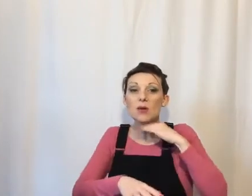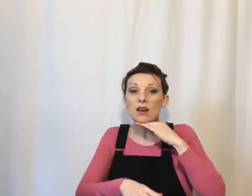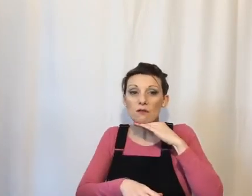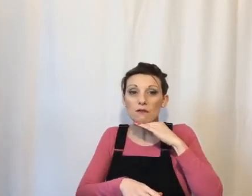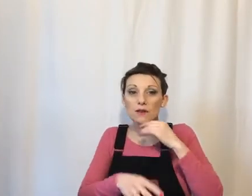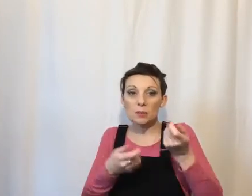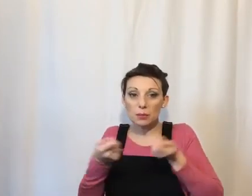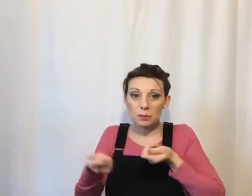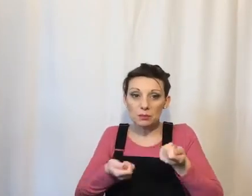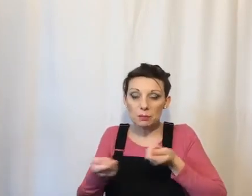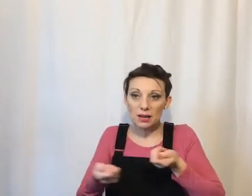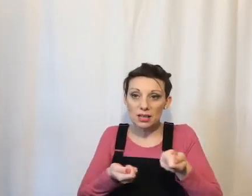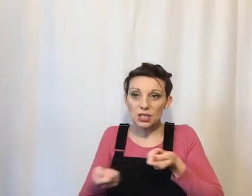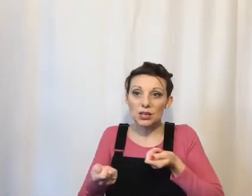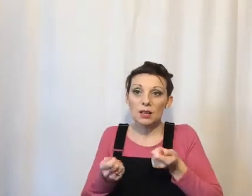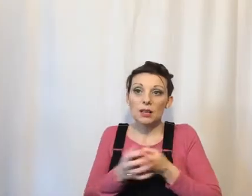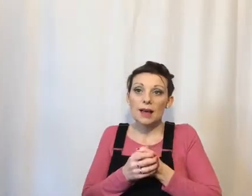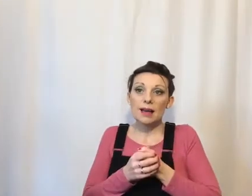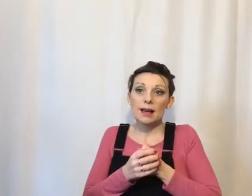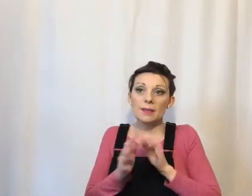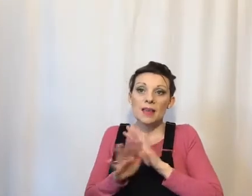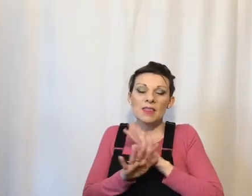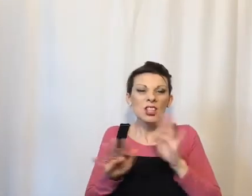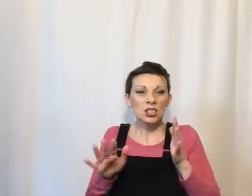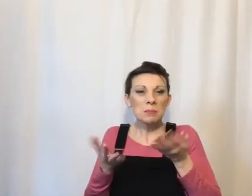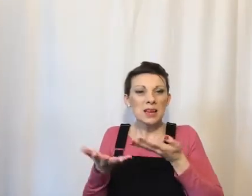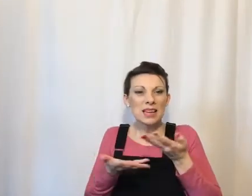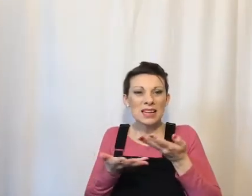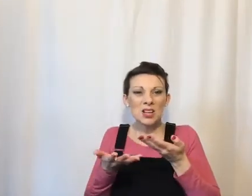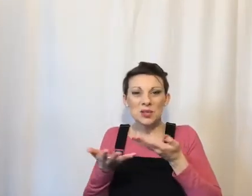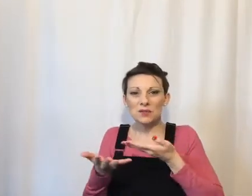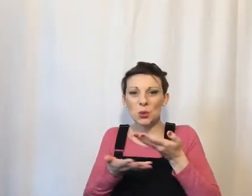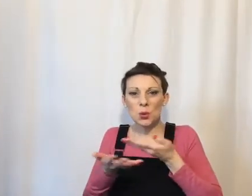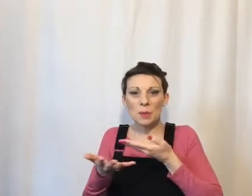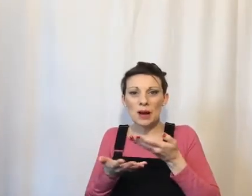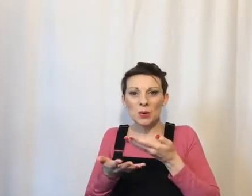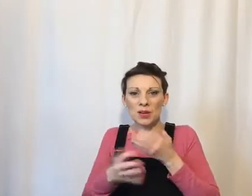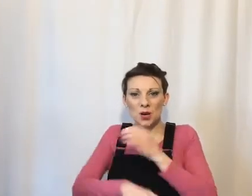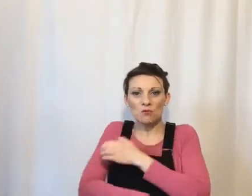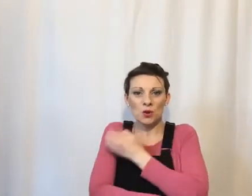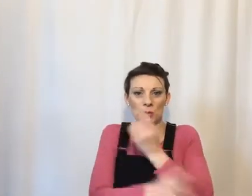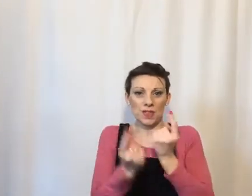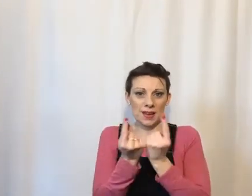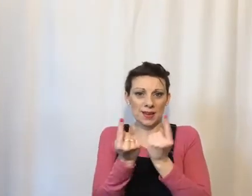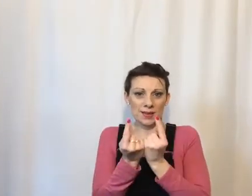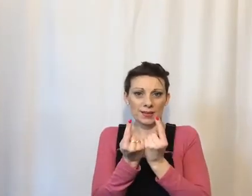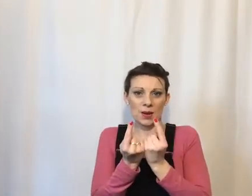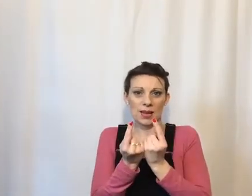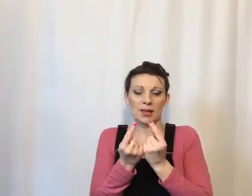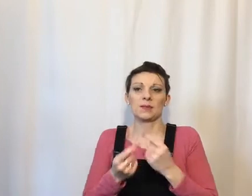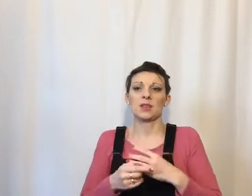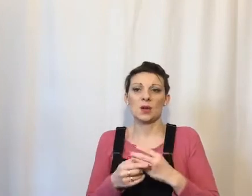enough for people to be able to manage. And there shouldn't be any kind of talk about, you know, rude things like, you know,